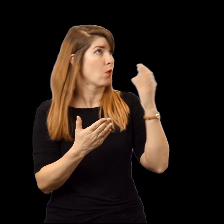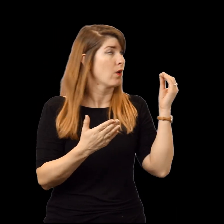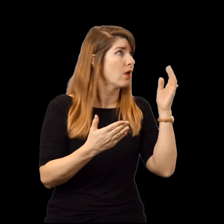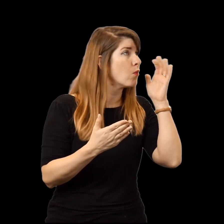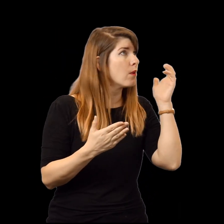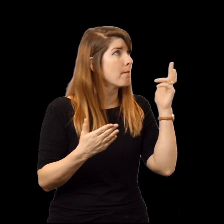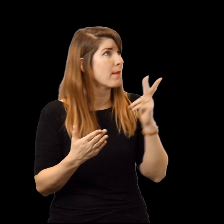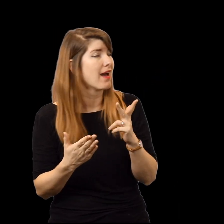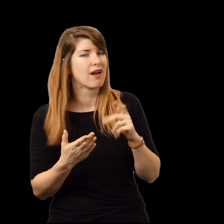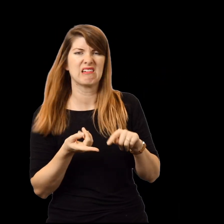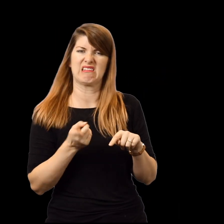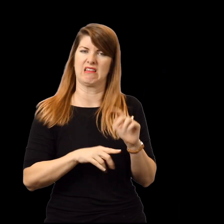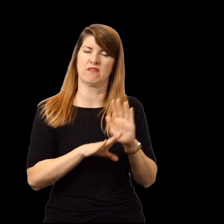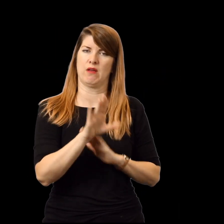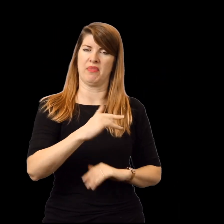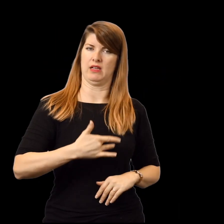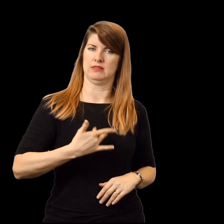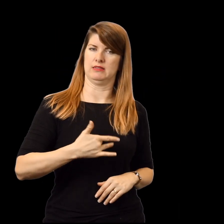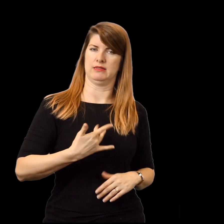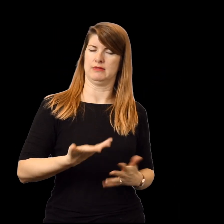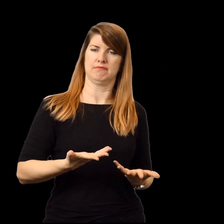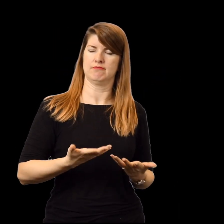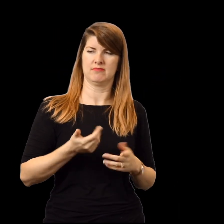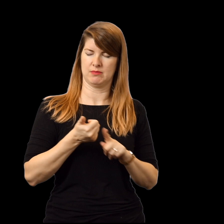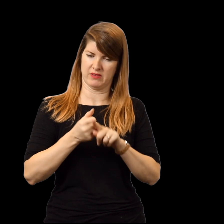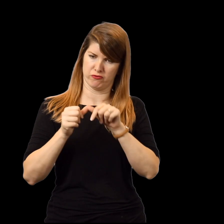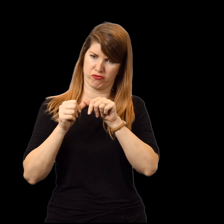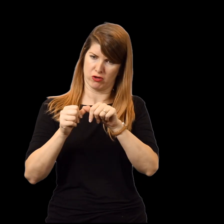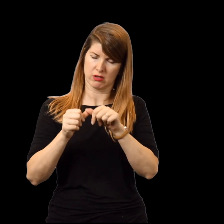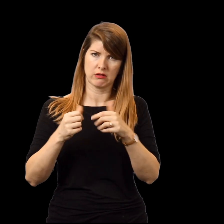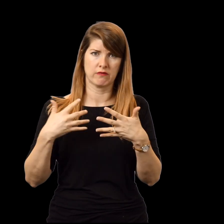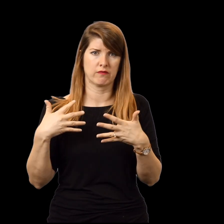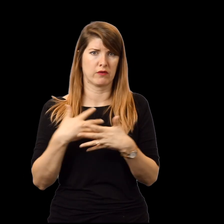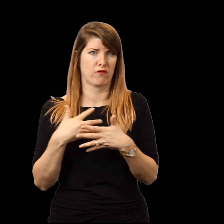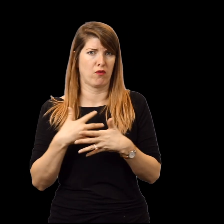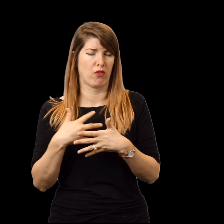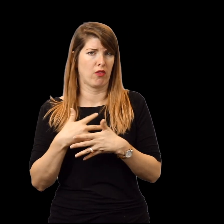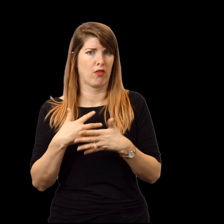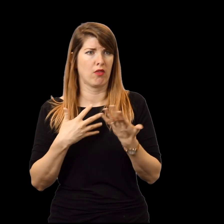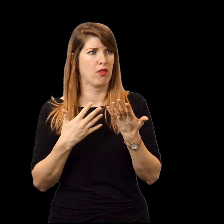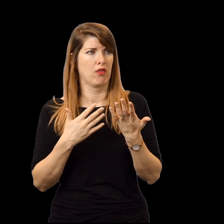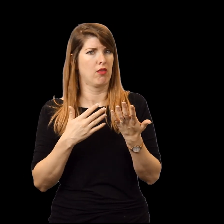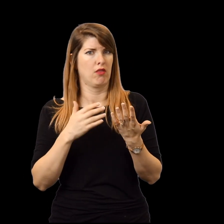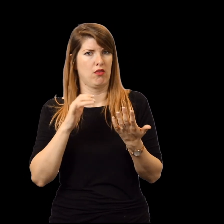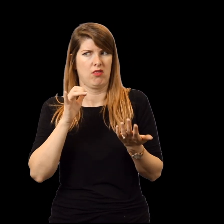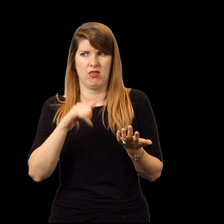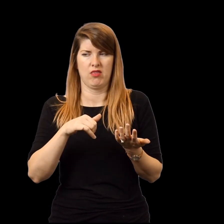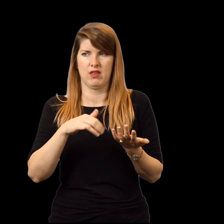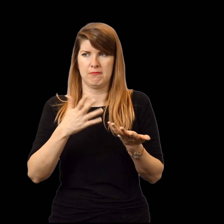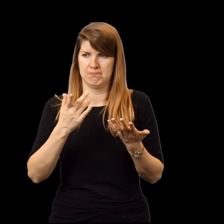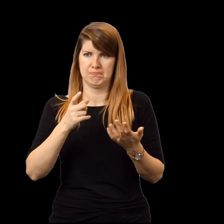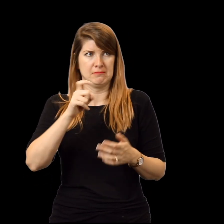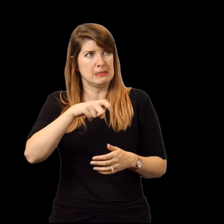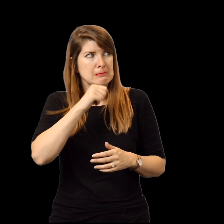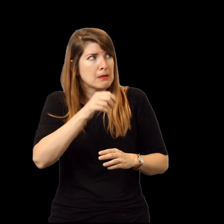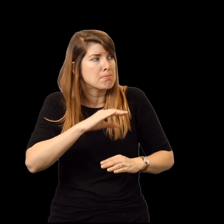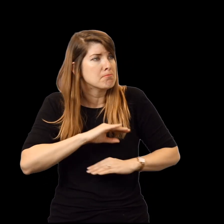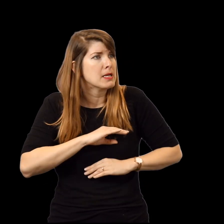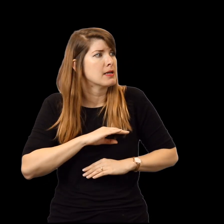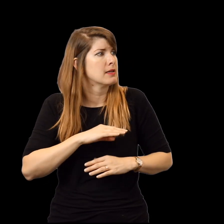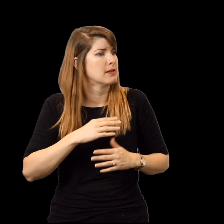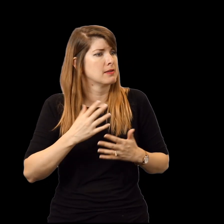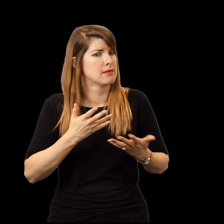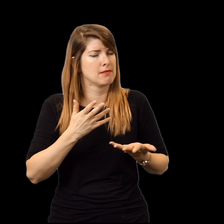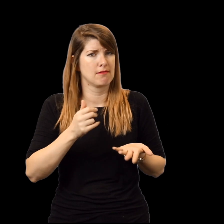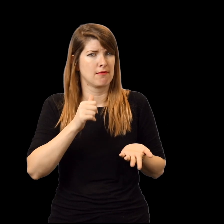even when you go away, you're going to come back and things are good. They are chronically fearful that their needs